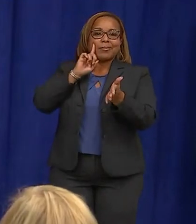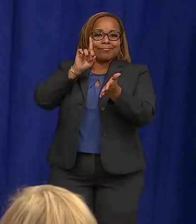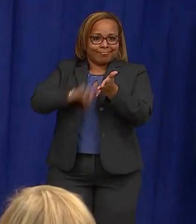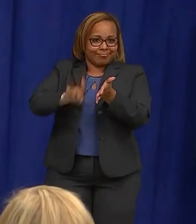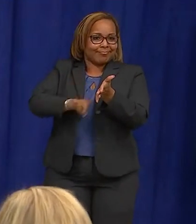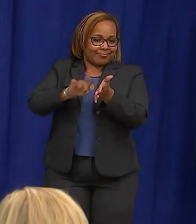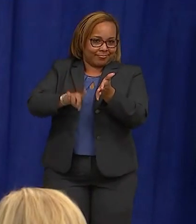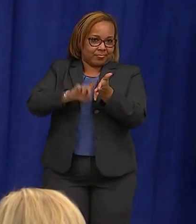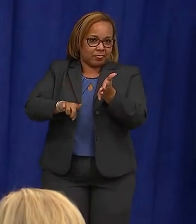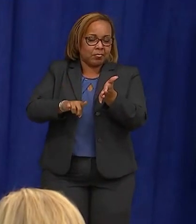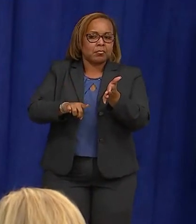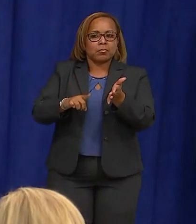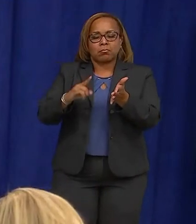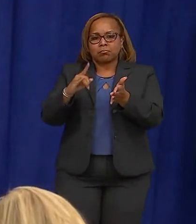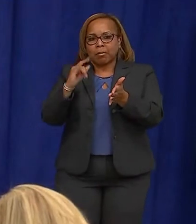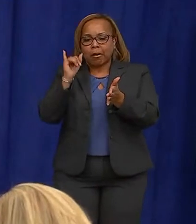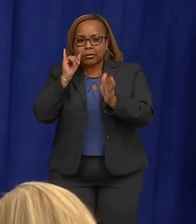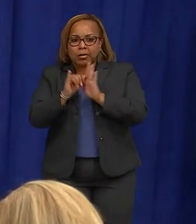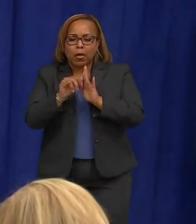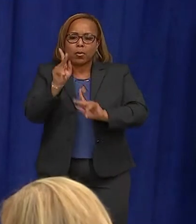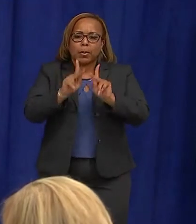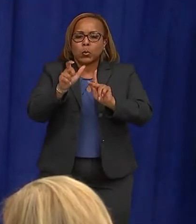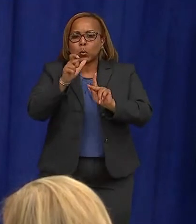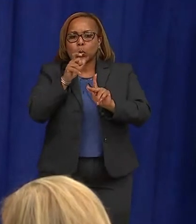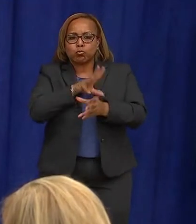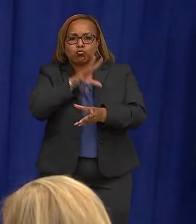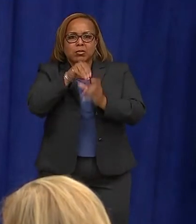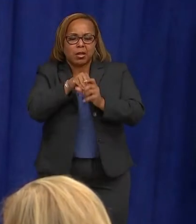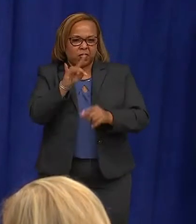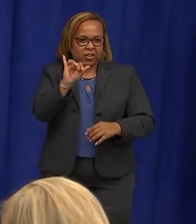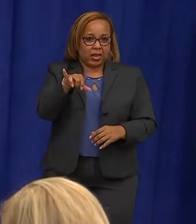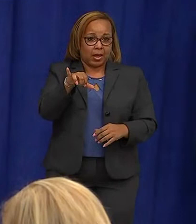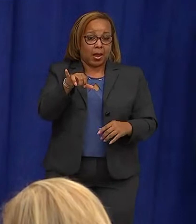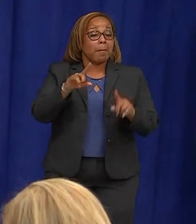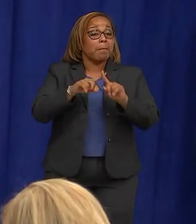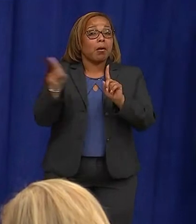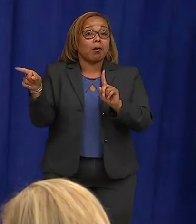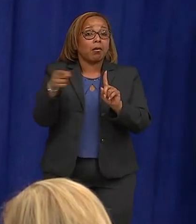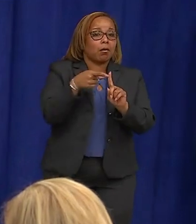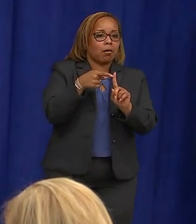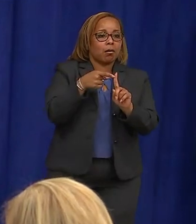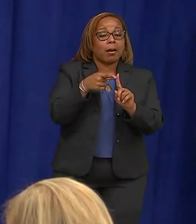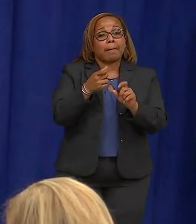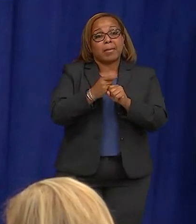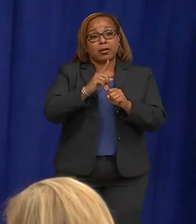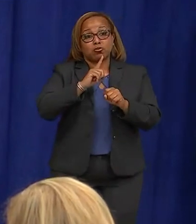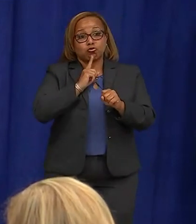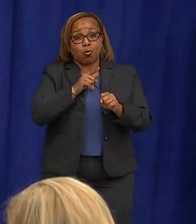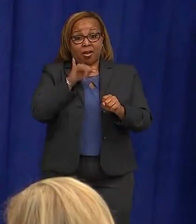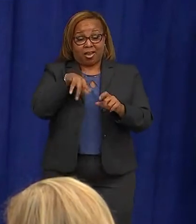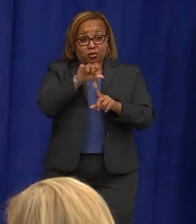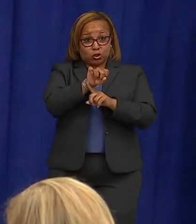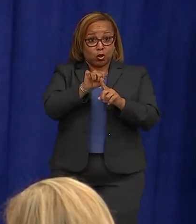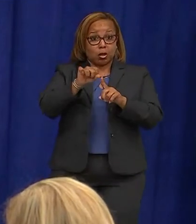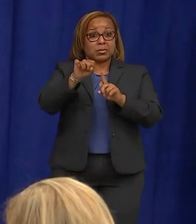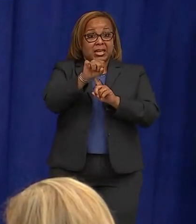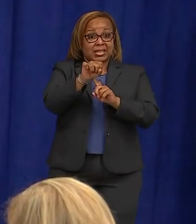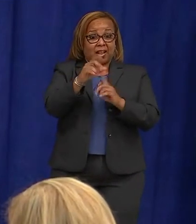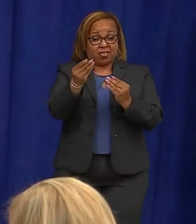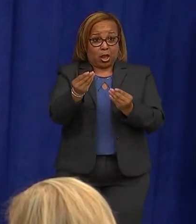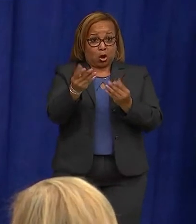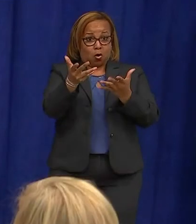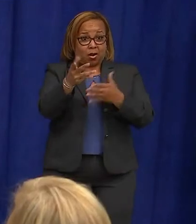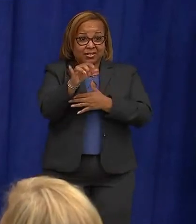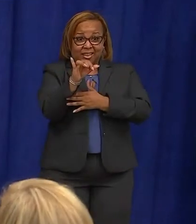engaged in identifying the people who were responsible for that. But more to the point is making sure that the circumstances that